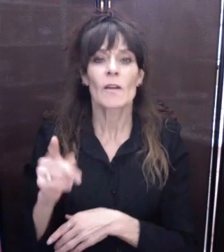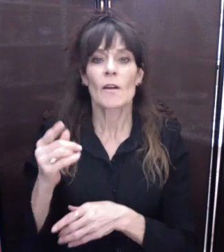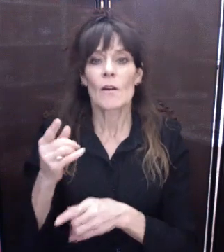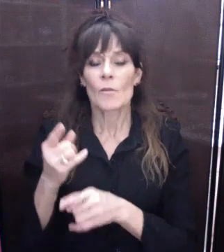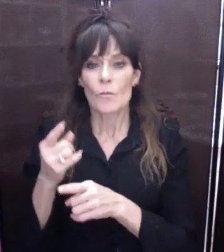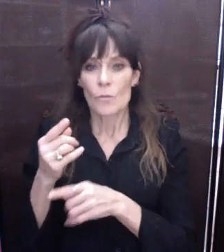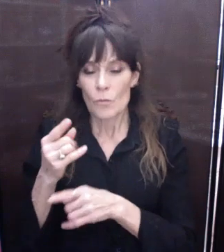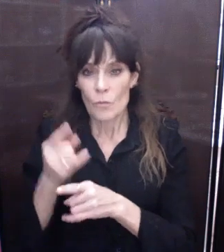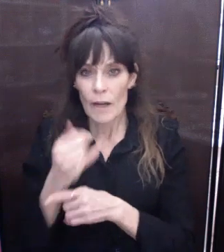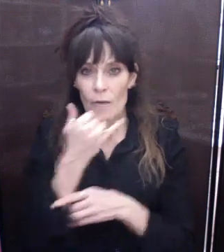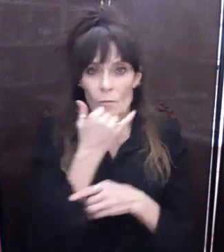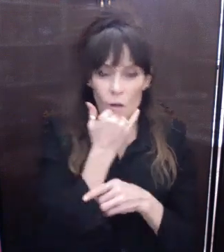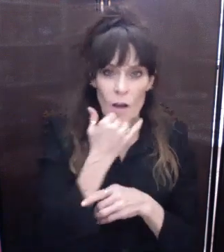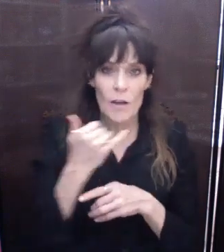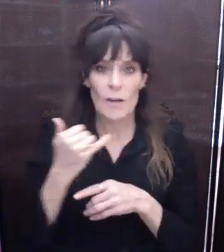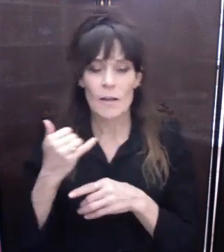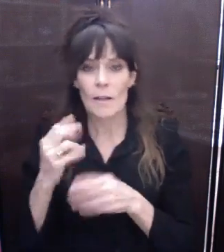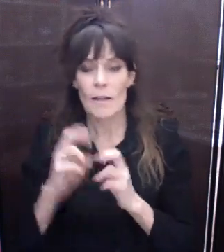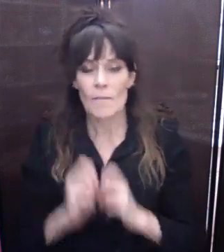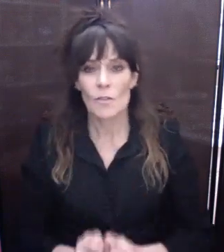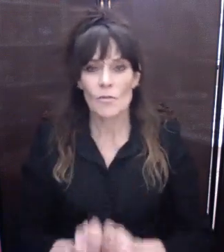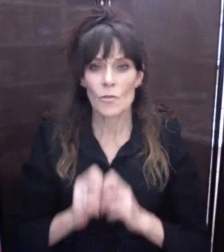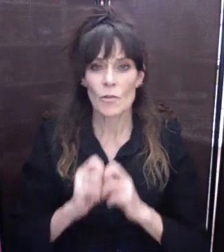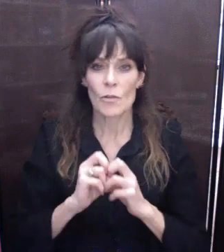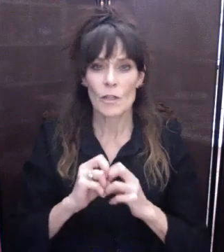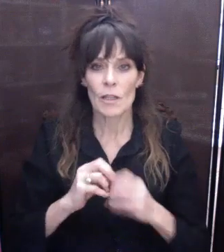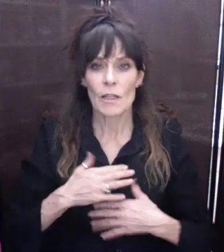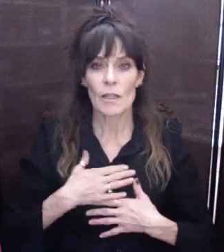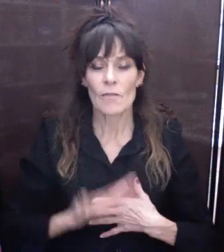confession, restitution, and continued work with others. Ebby's